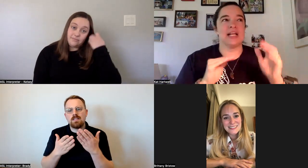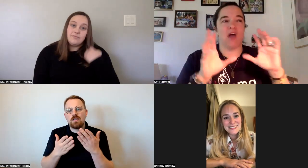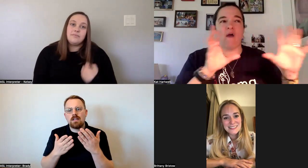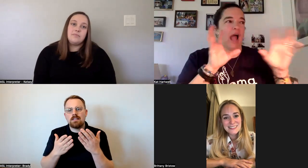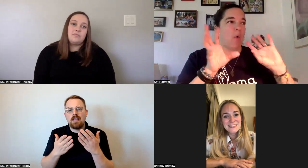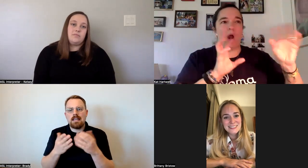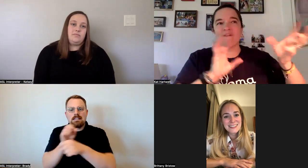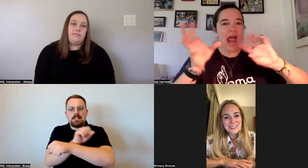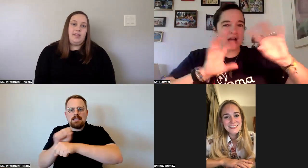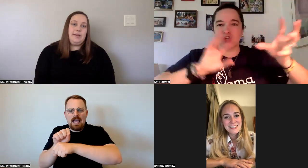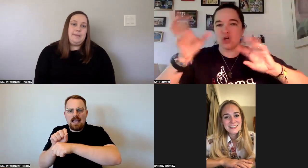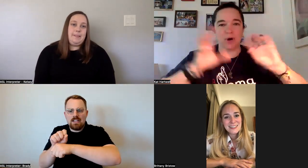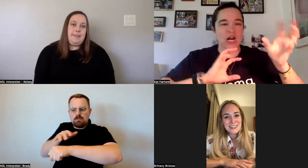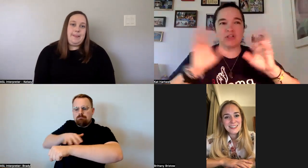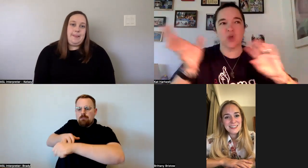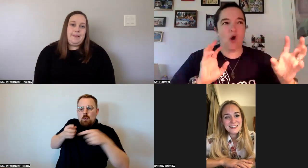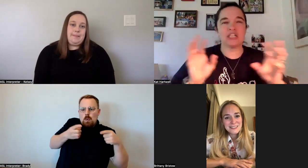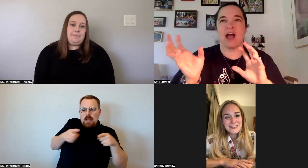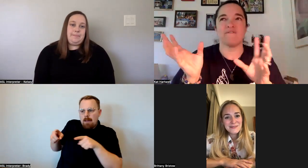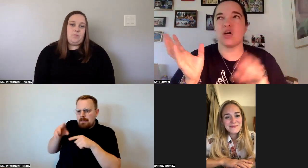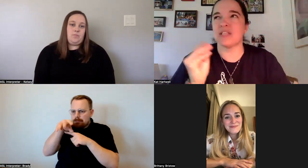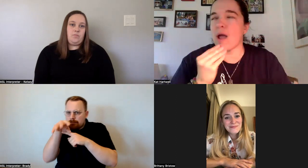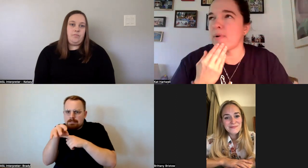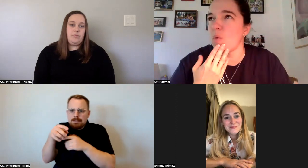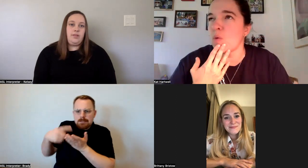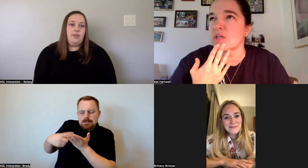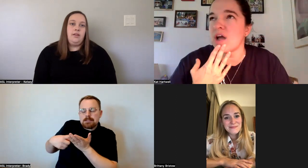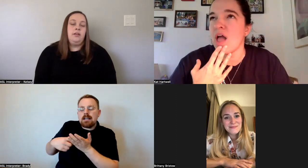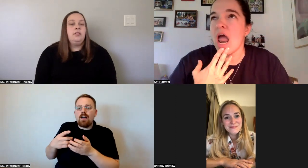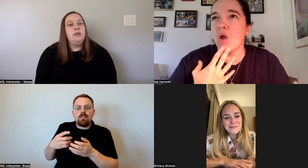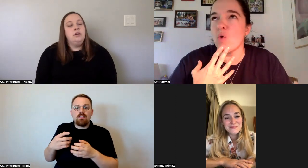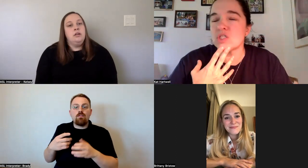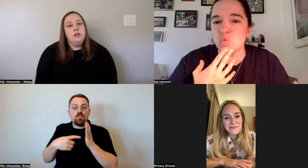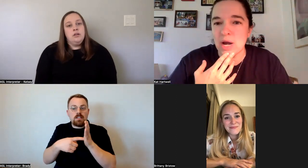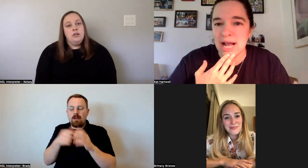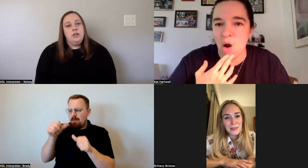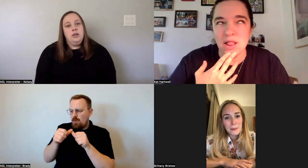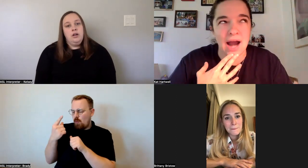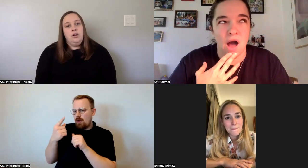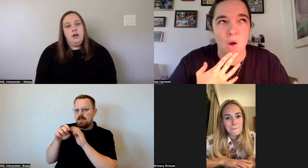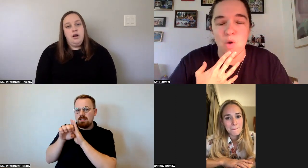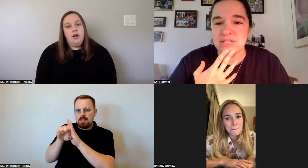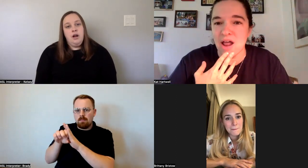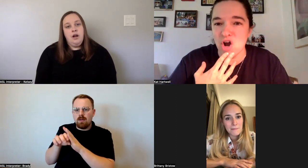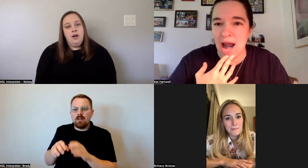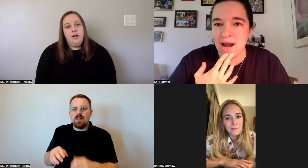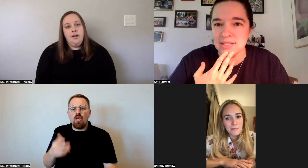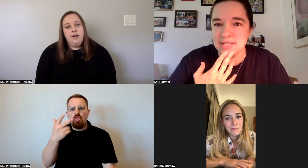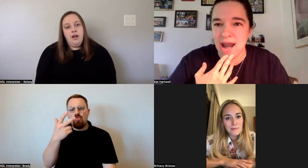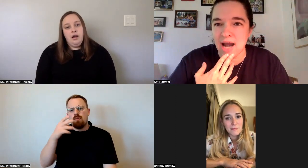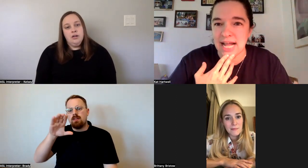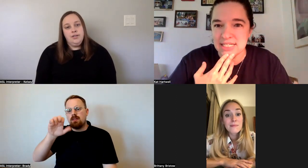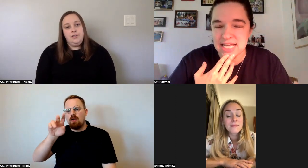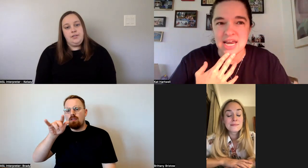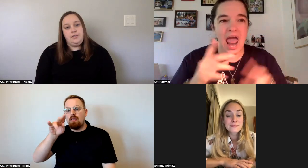backstage skiing the whatever actor put it in the story, like for example, what was that? It was Sweet Carolina with Tyler